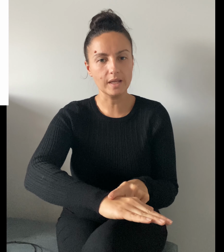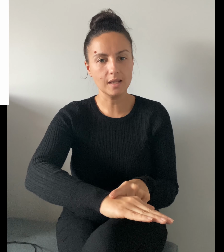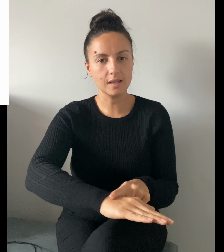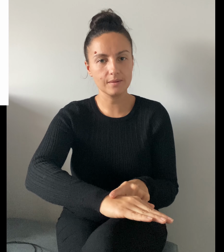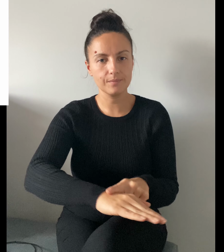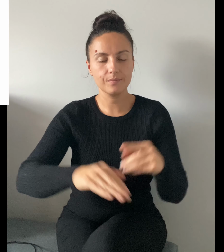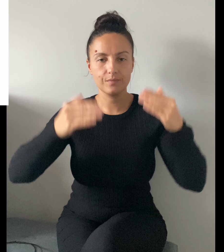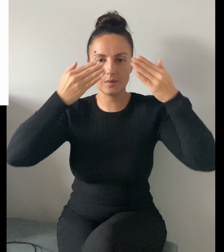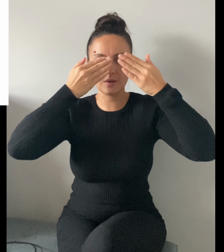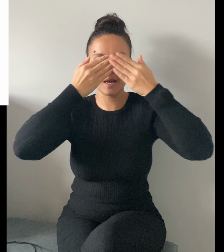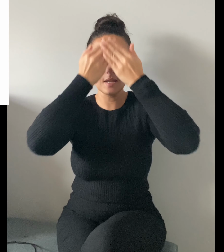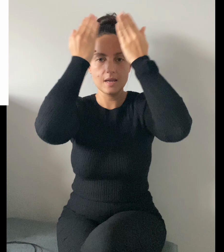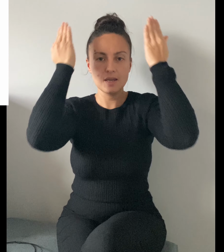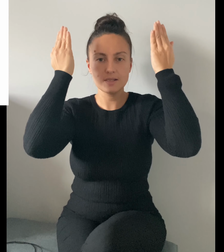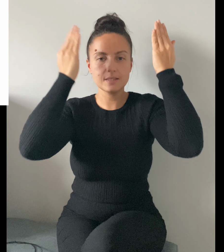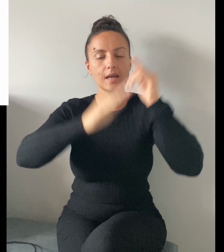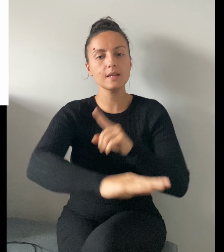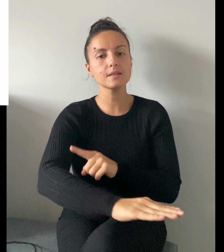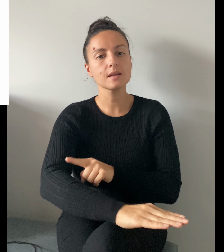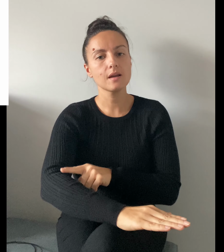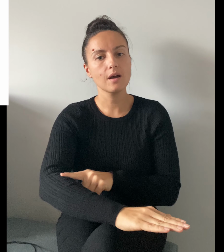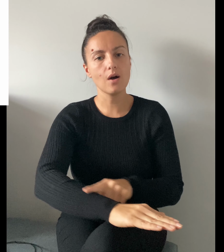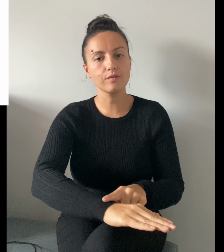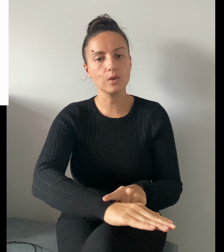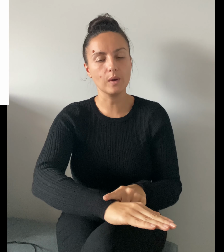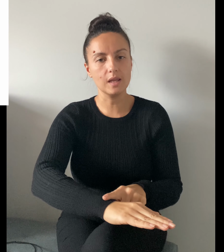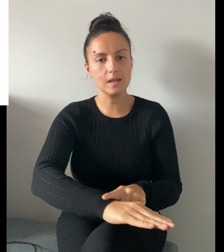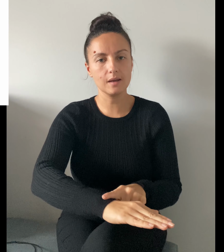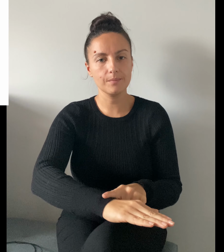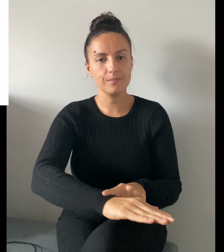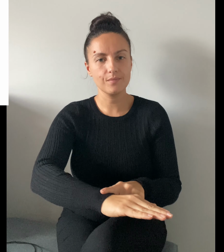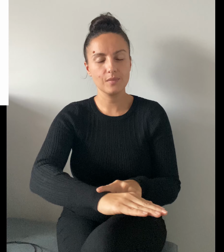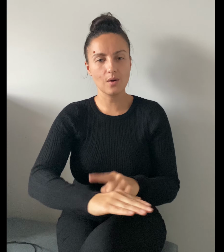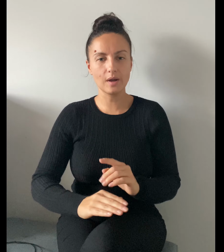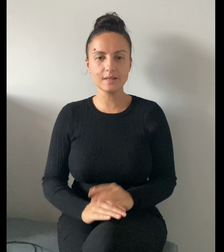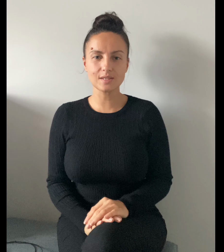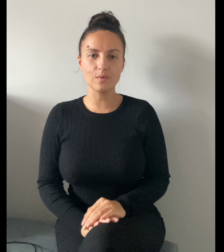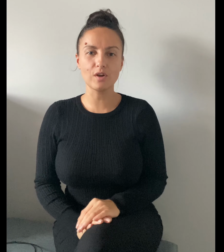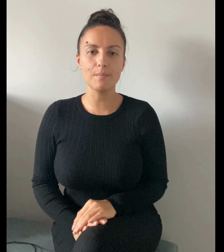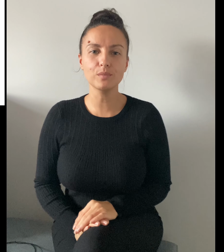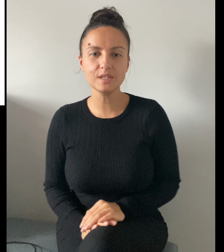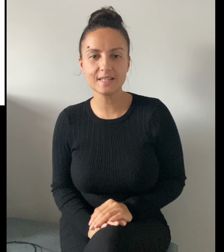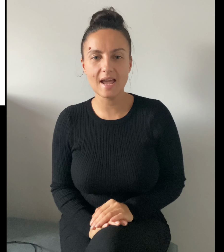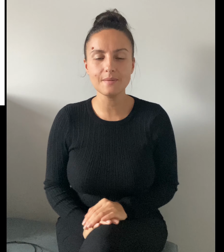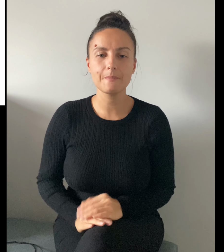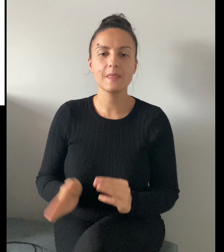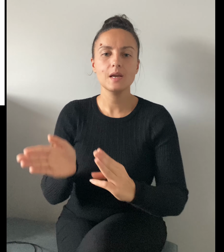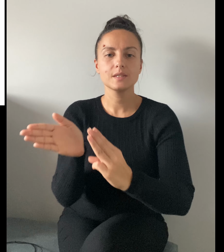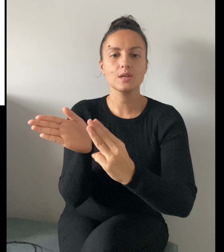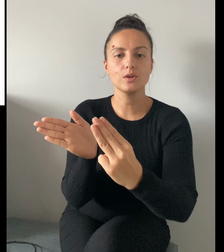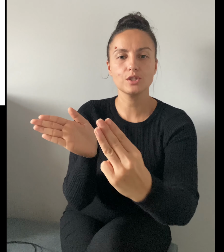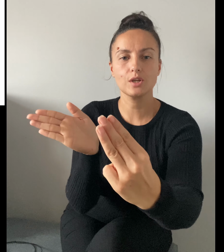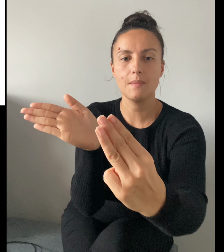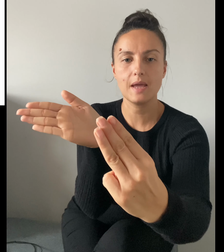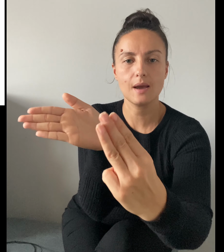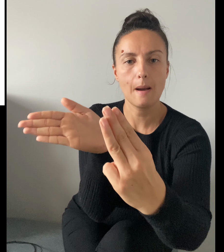week. Okay, days of the week. Okay, so we've got Monday. So you're just going to make a